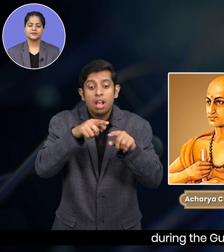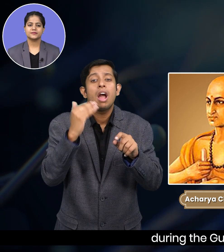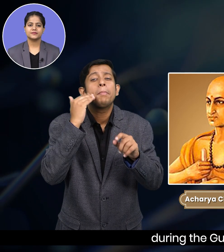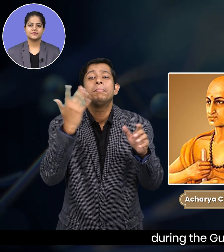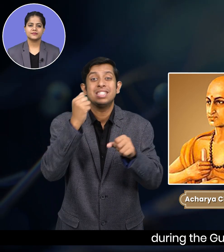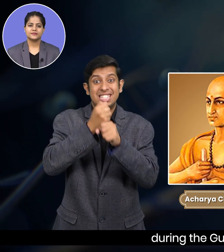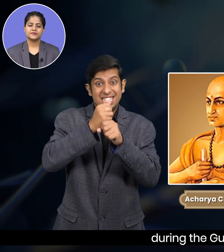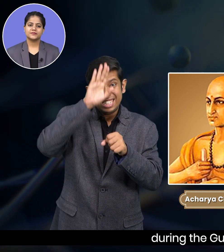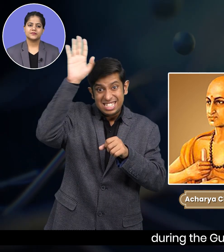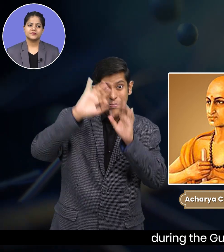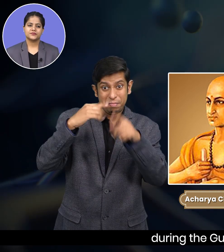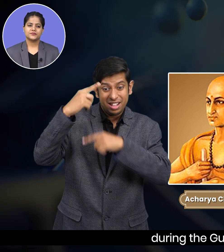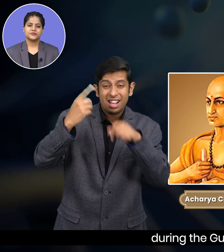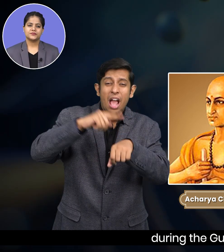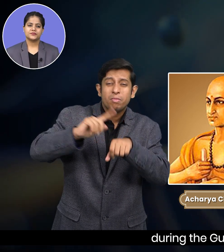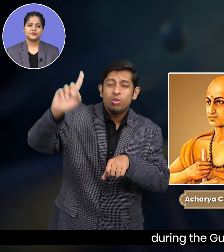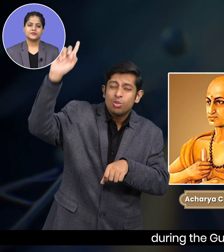period.